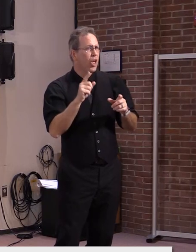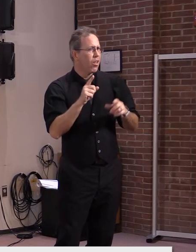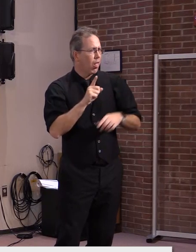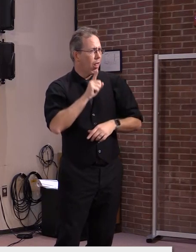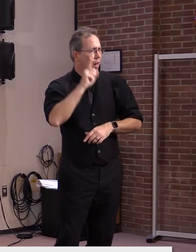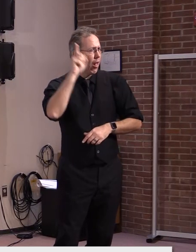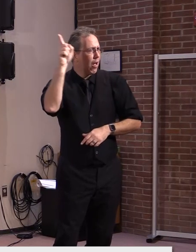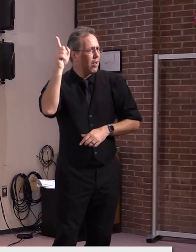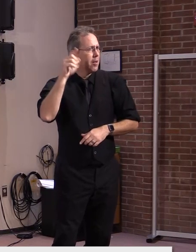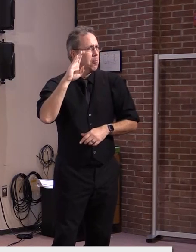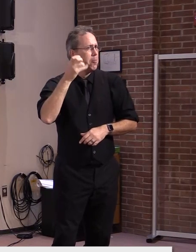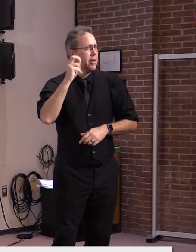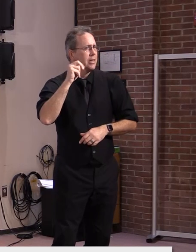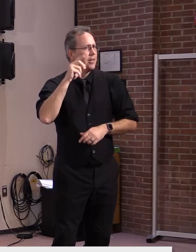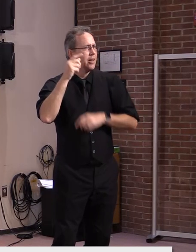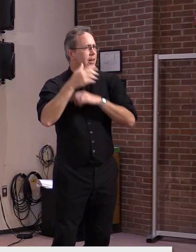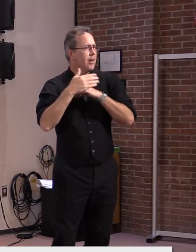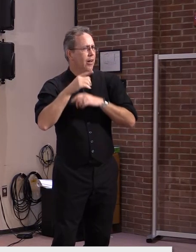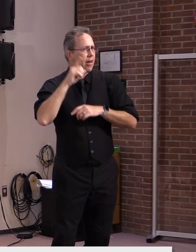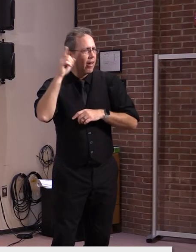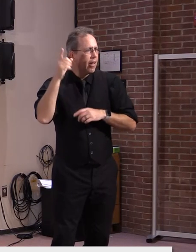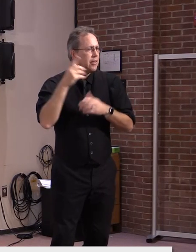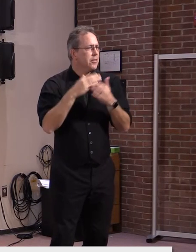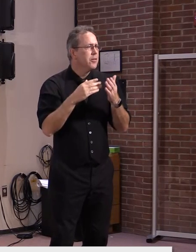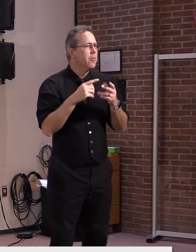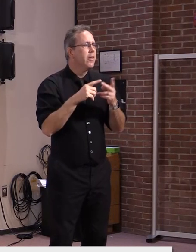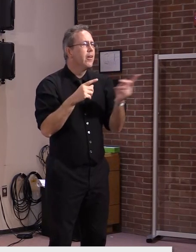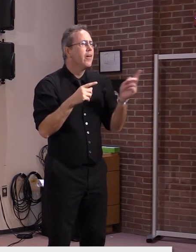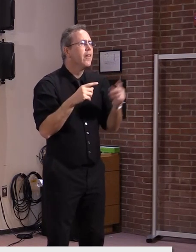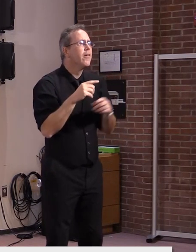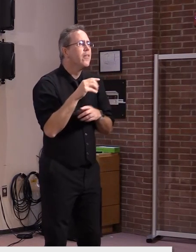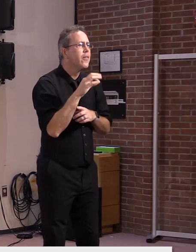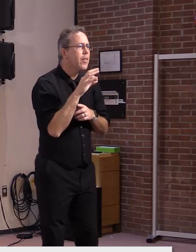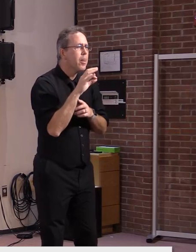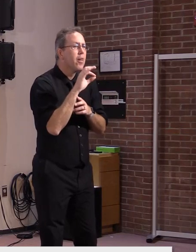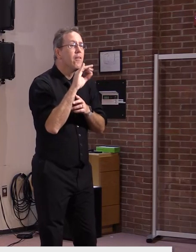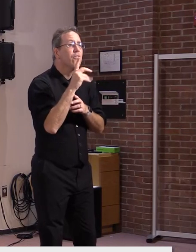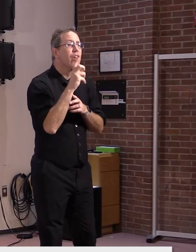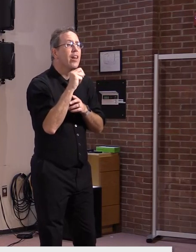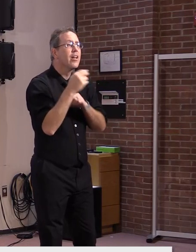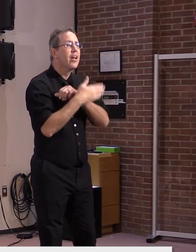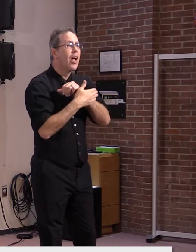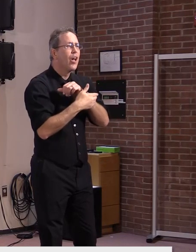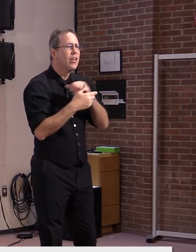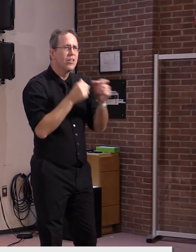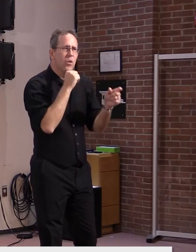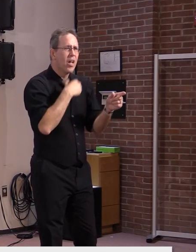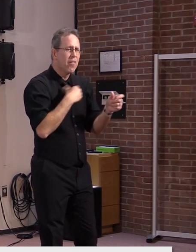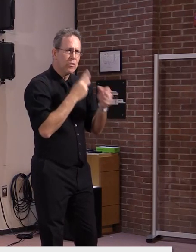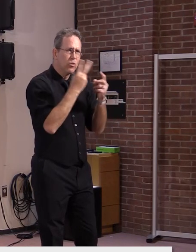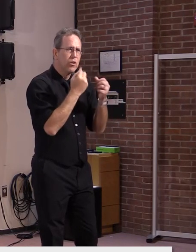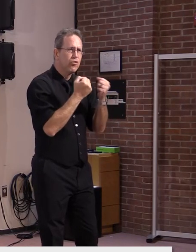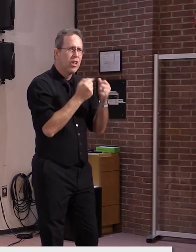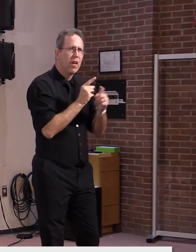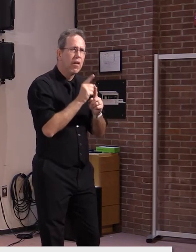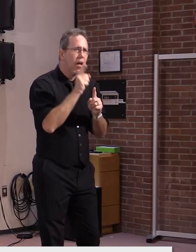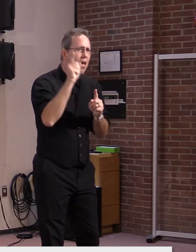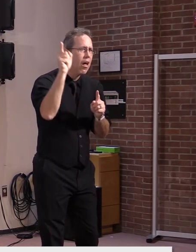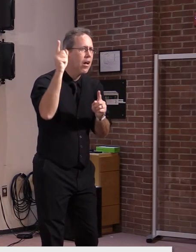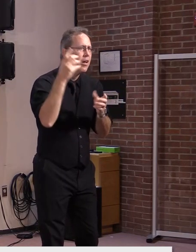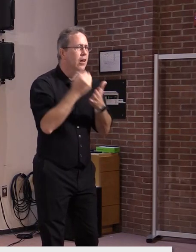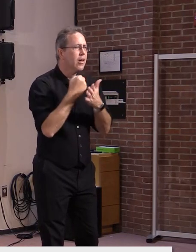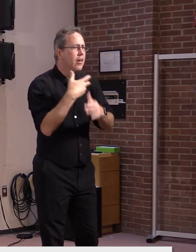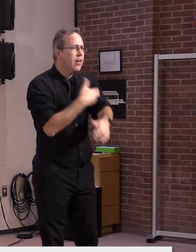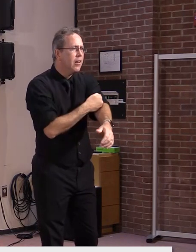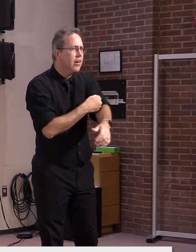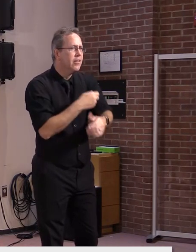For anybody in Franklin County, that's a 2-hour drive to Orange County. It's a 3.5 to 4-hour drive to Bennington County.